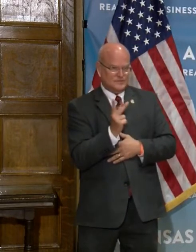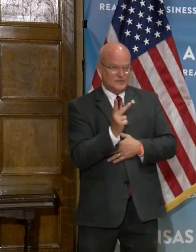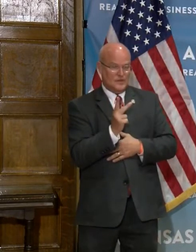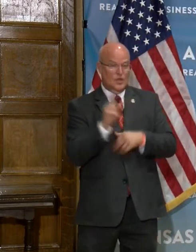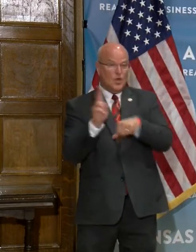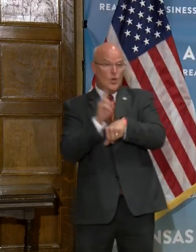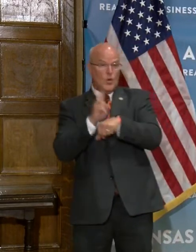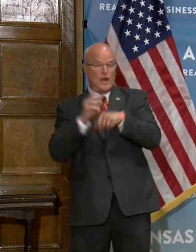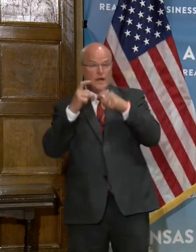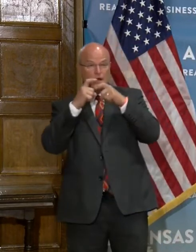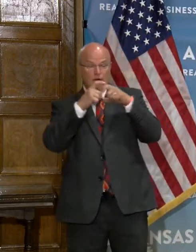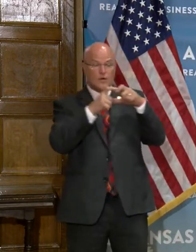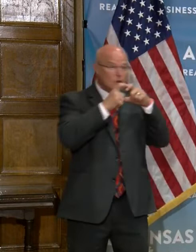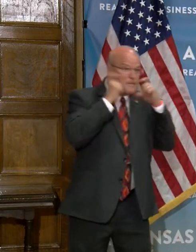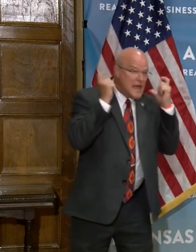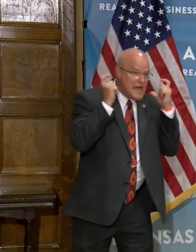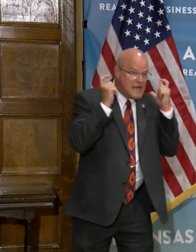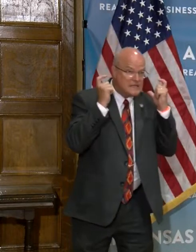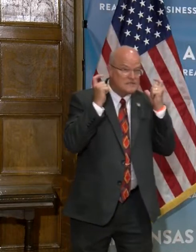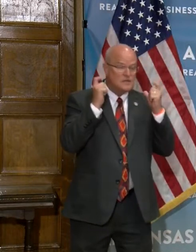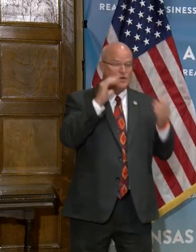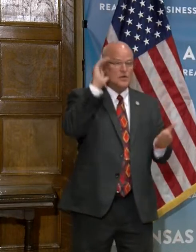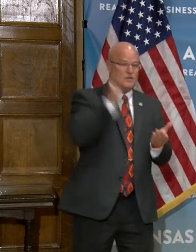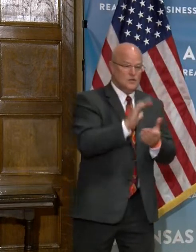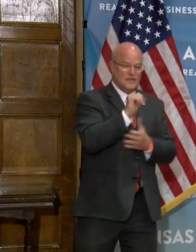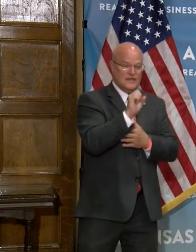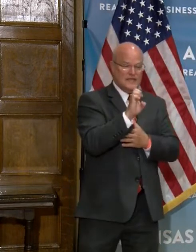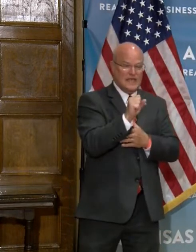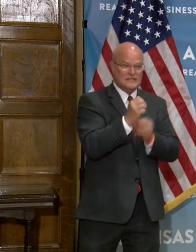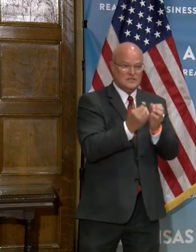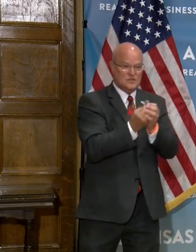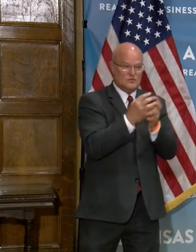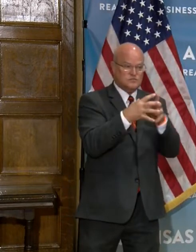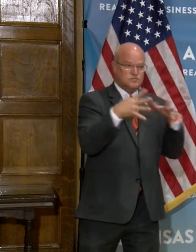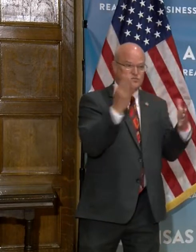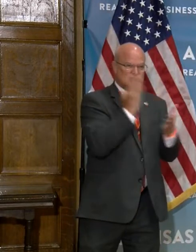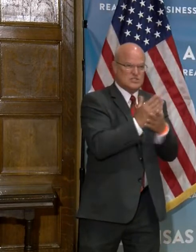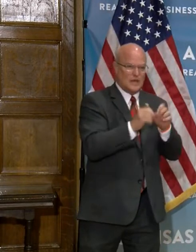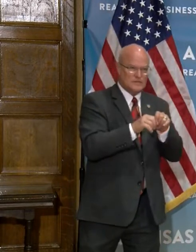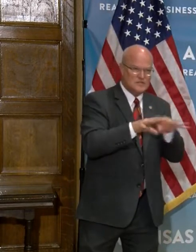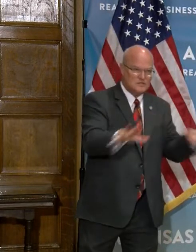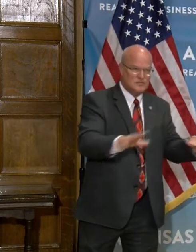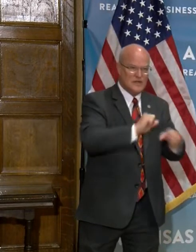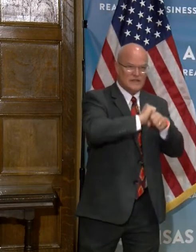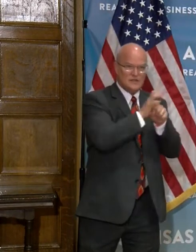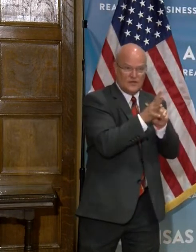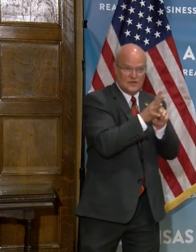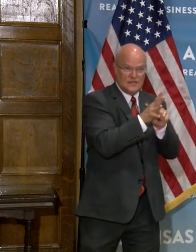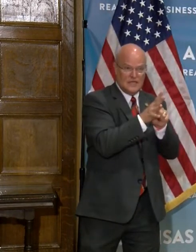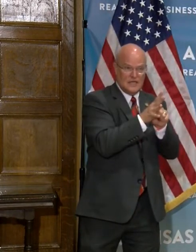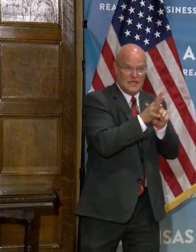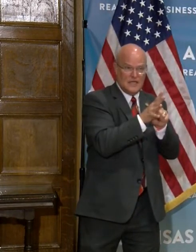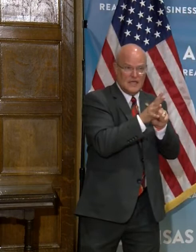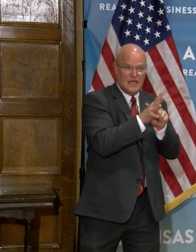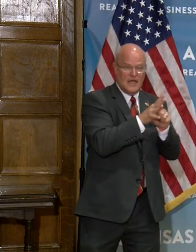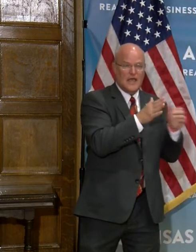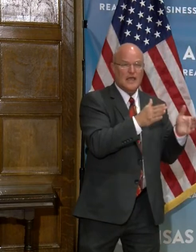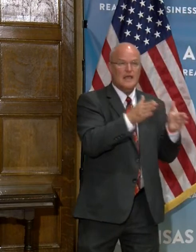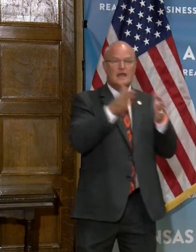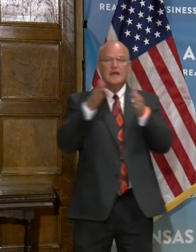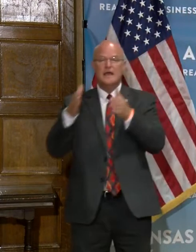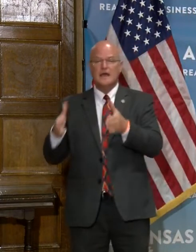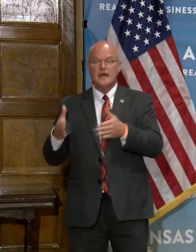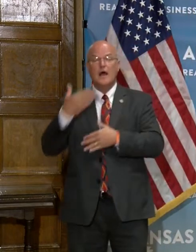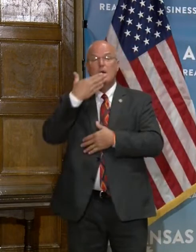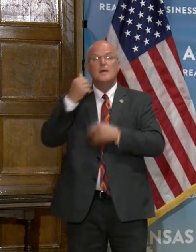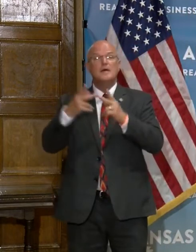wear our mask, we reduce the cases, we reduce the growth, we stop the spread of the virus, and that puts us in a better